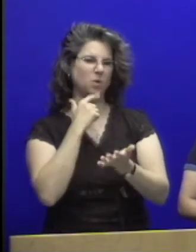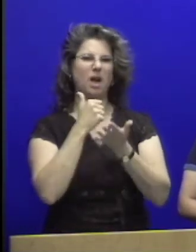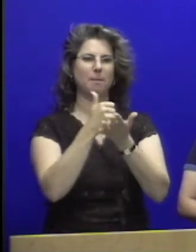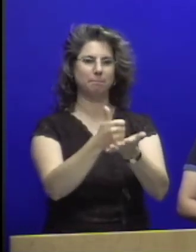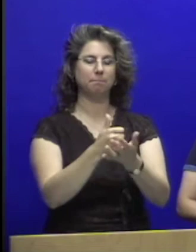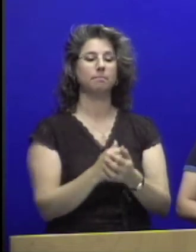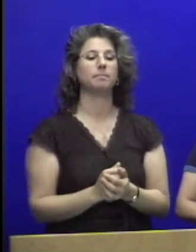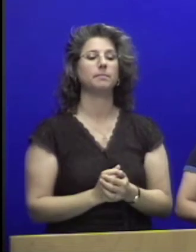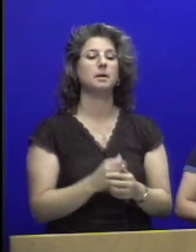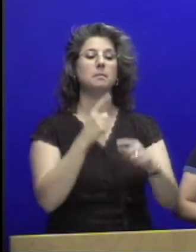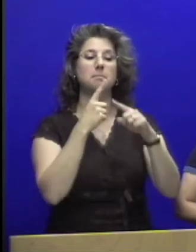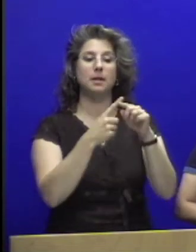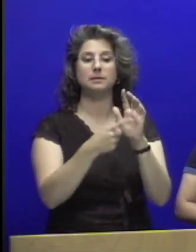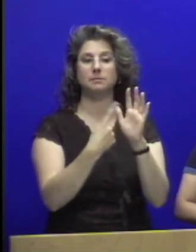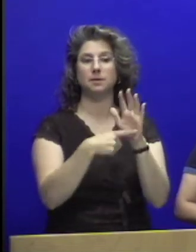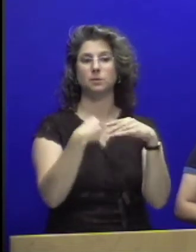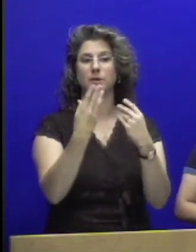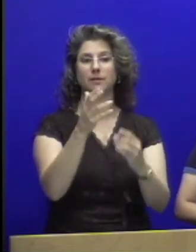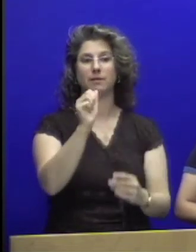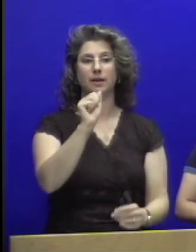also some antibiotics.